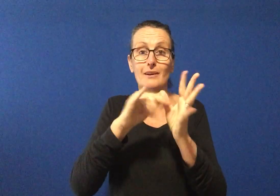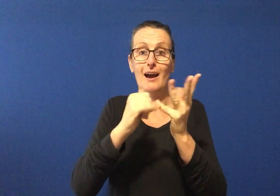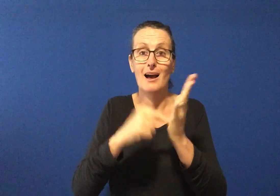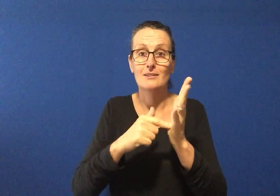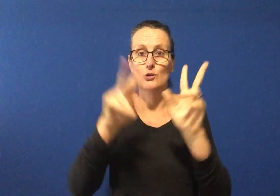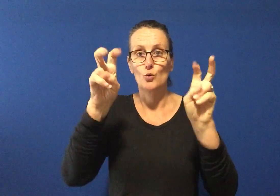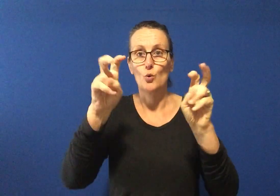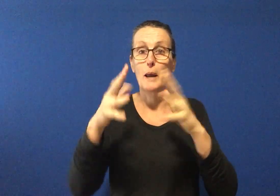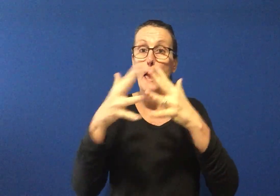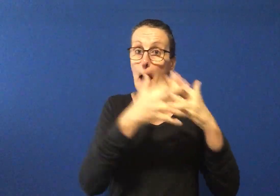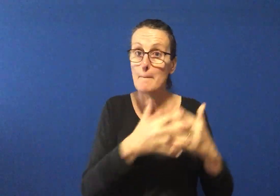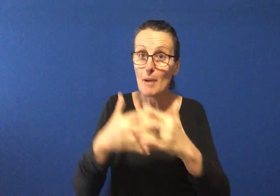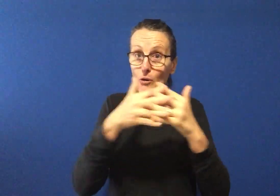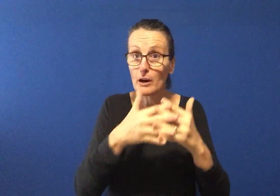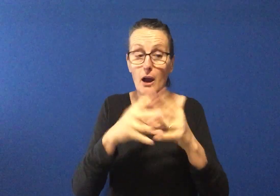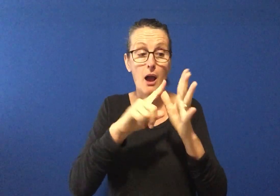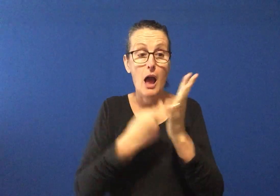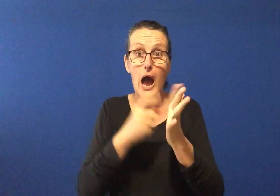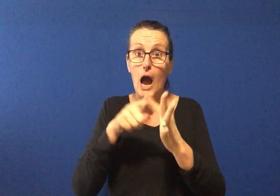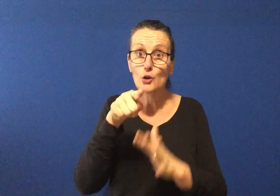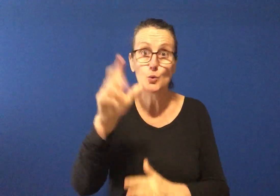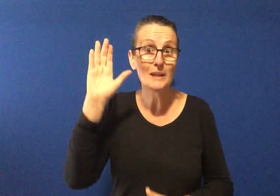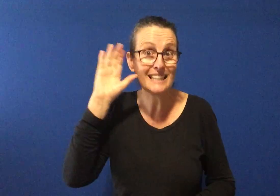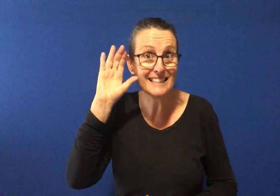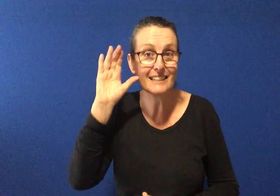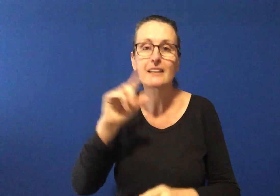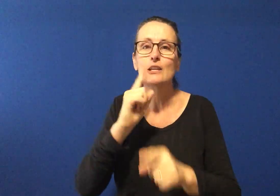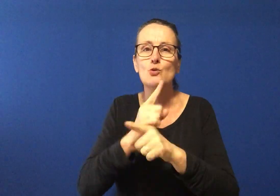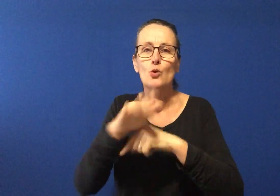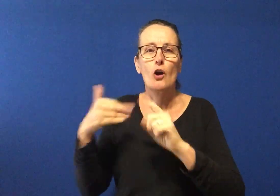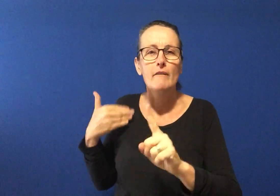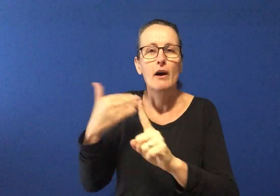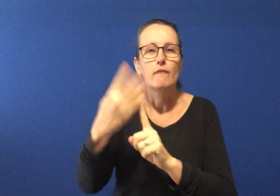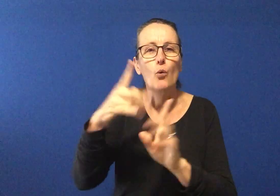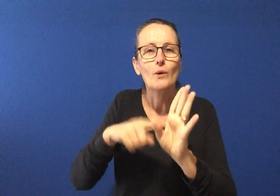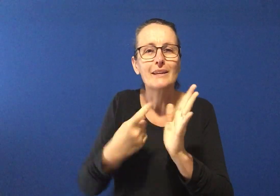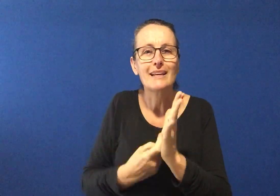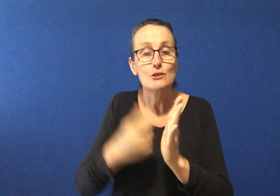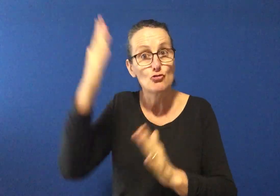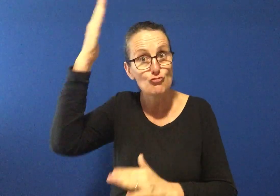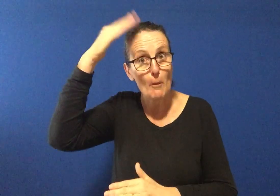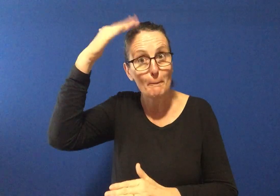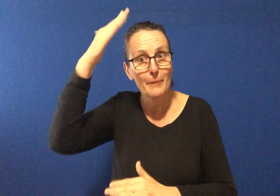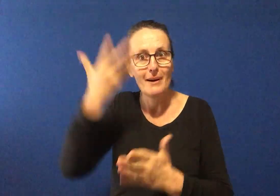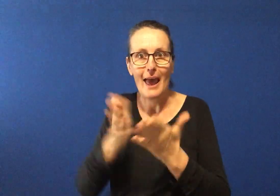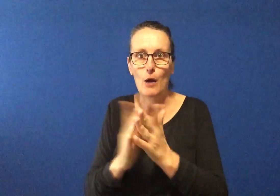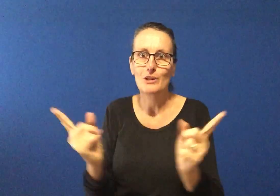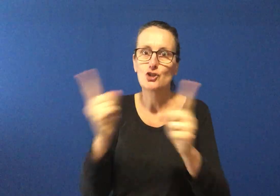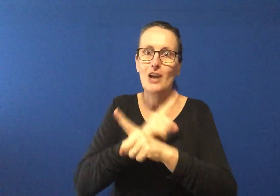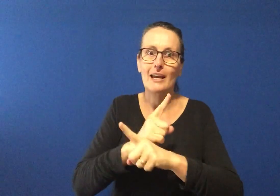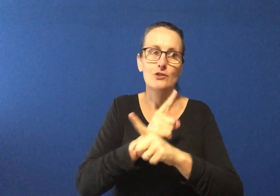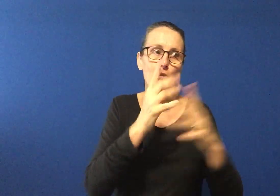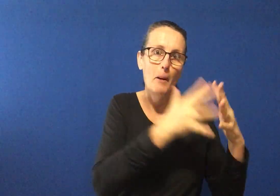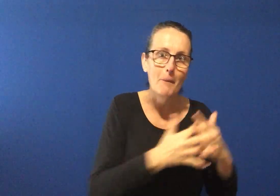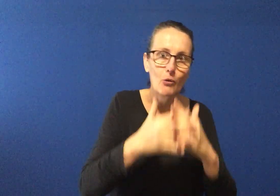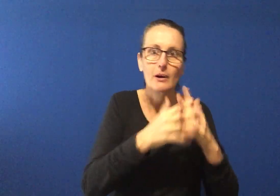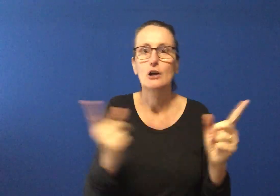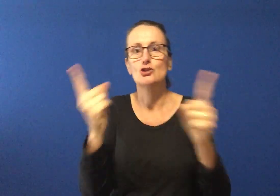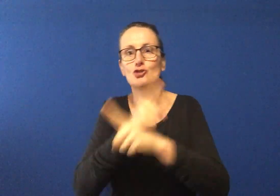Donald Trump and how he's changed not just the United States, but the whole world. Have you been listening, Norman? I have, and it's Matt Bevan who